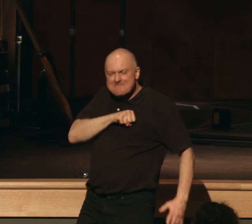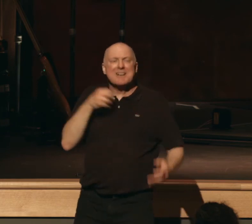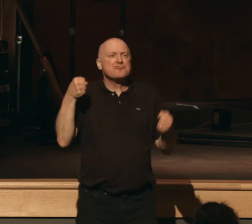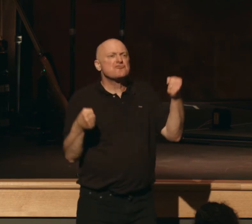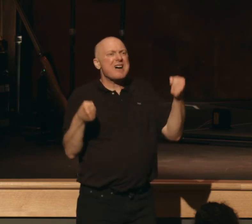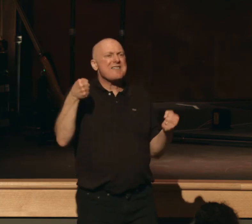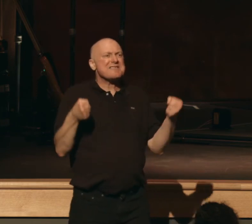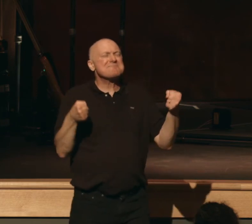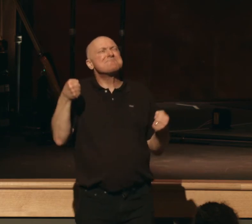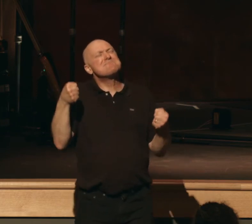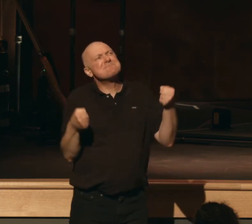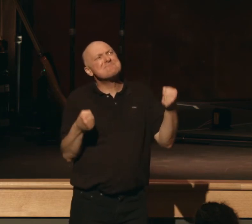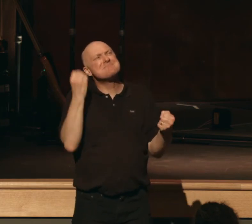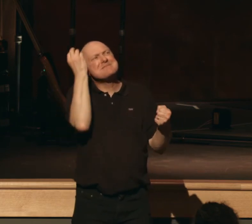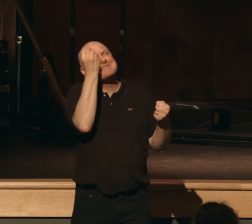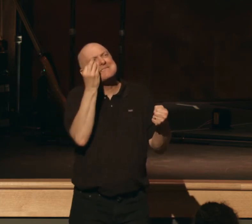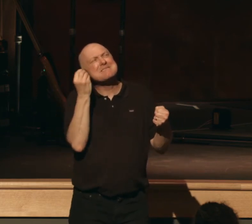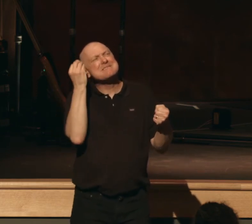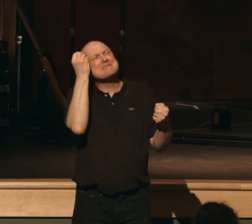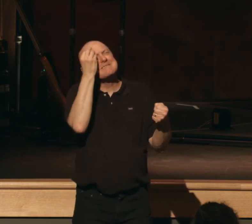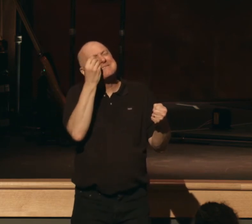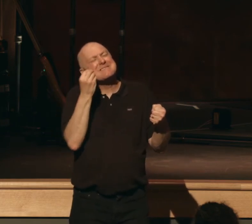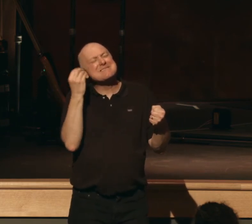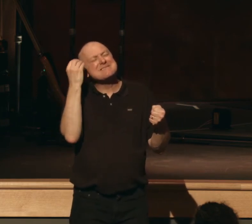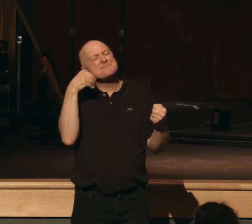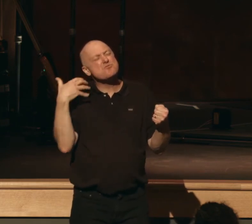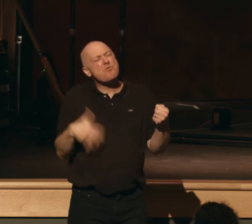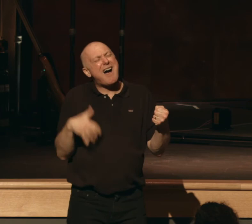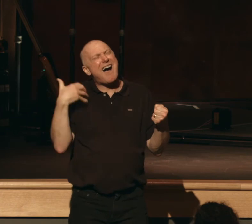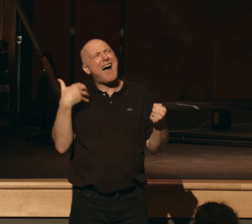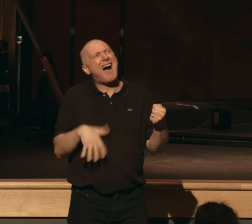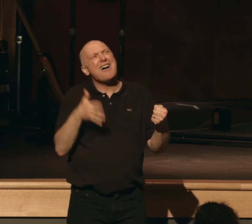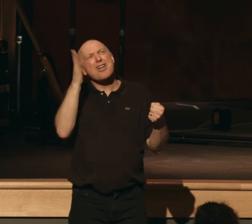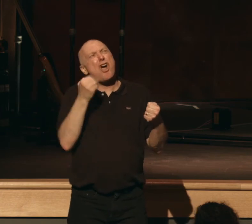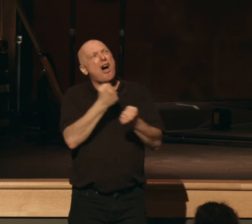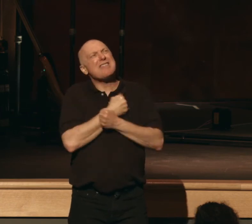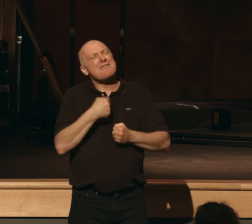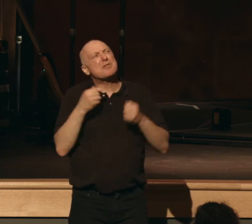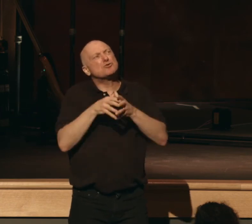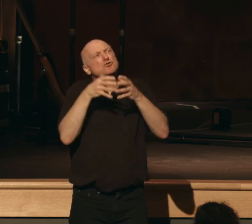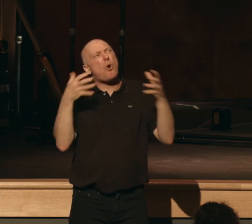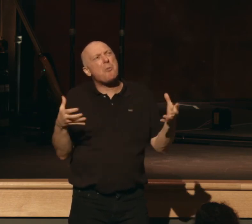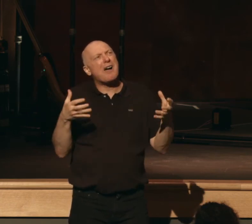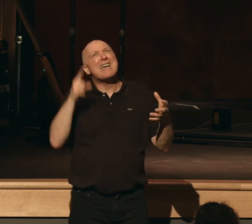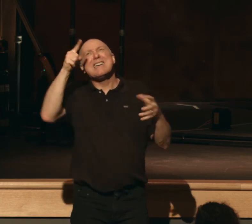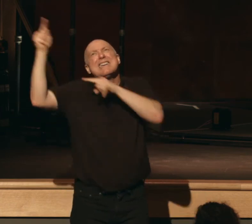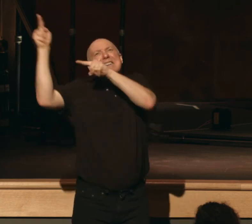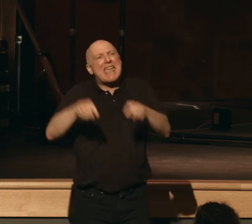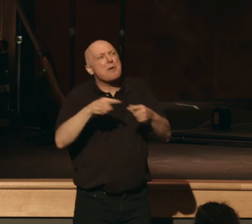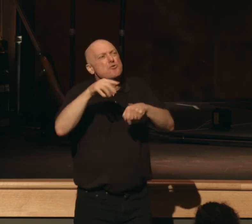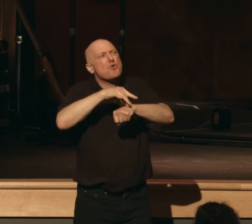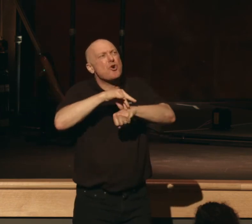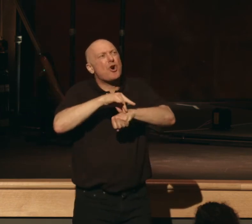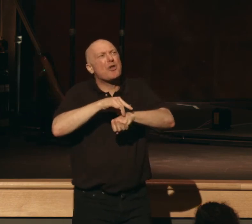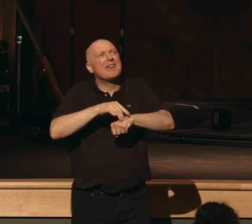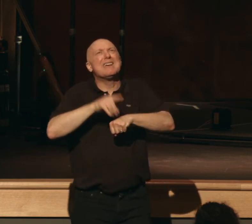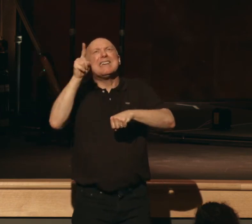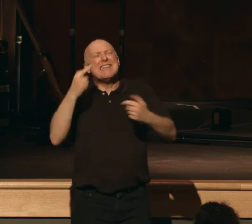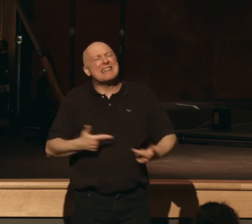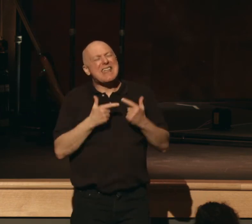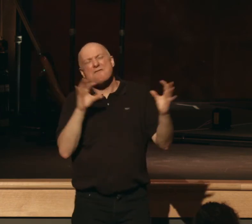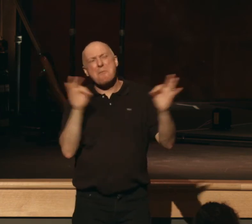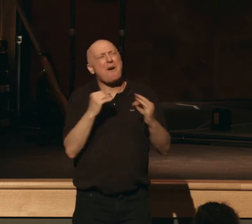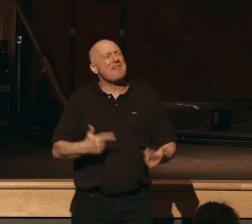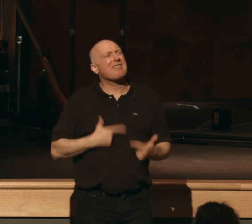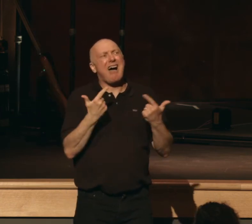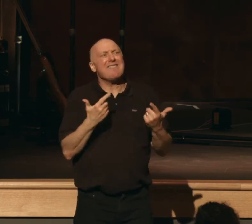driving in the car, we're meditating on this verse, we're just thinking, wow, God loved me so much that he came to earth and he lived the